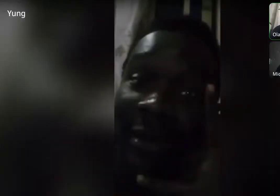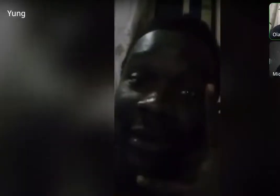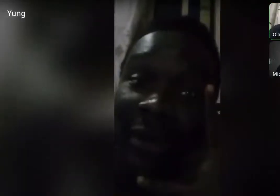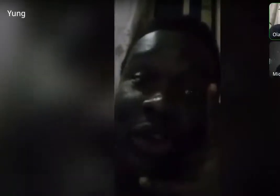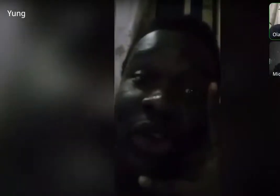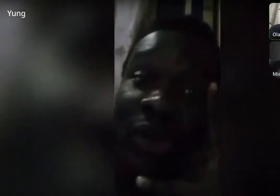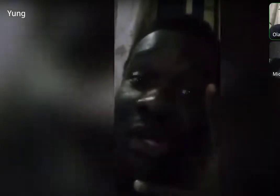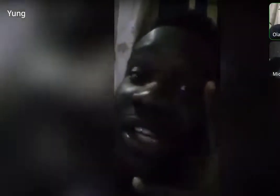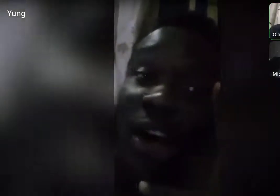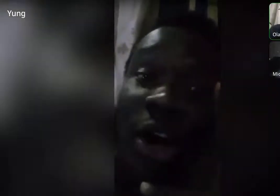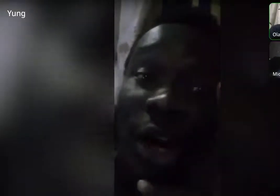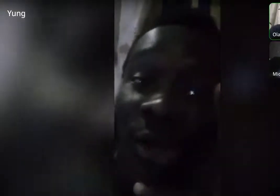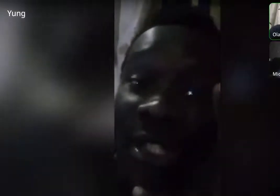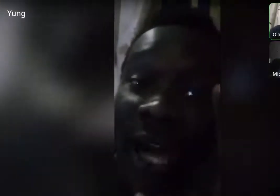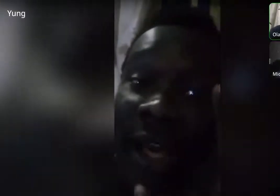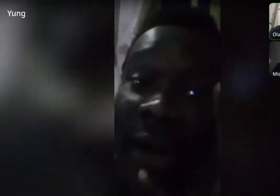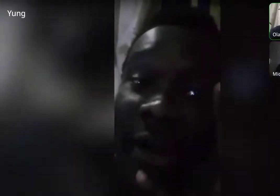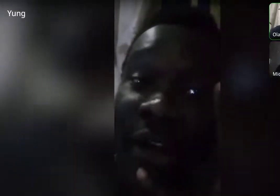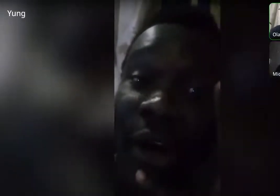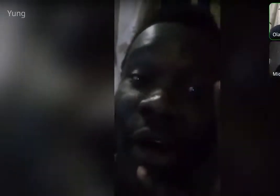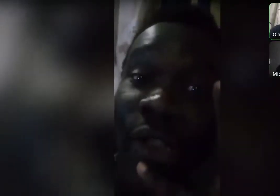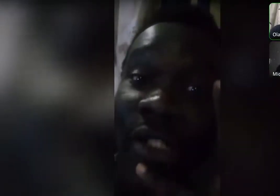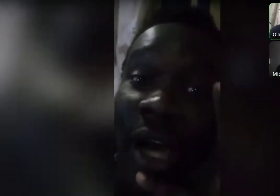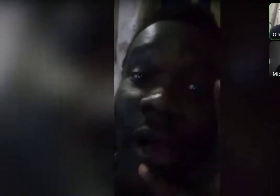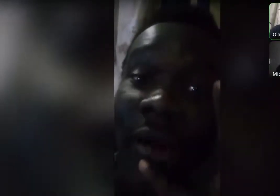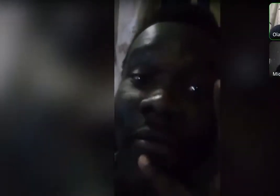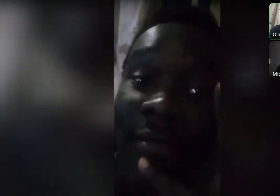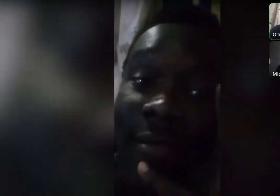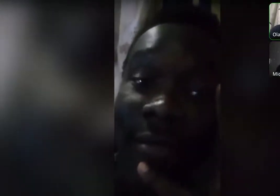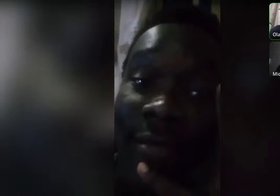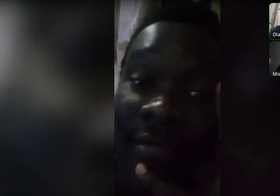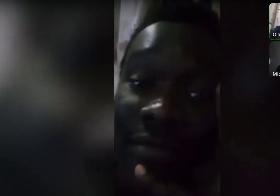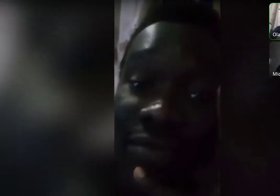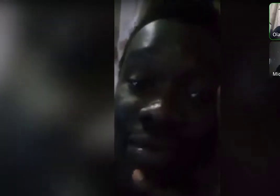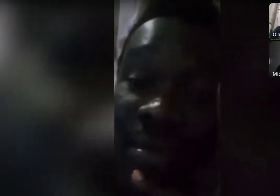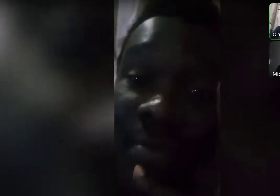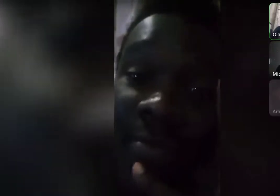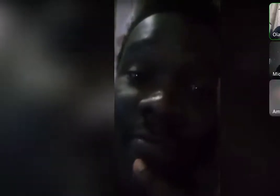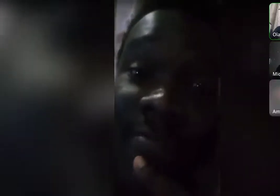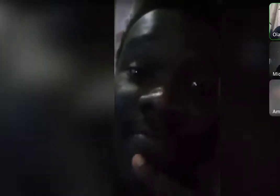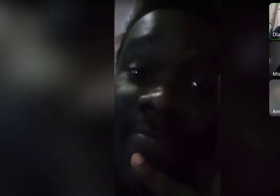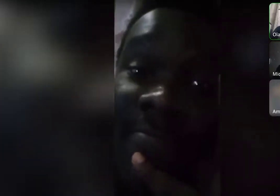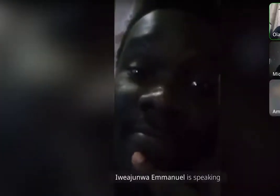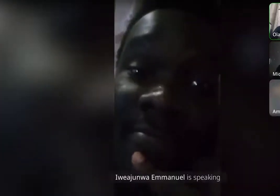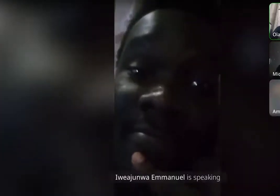patience. Please keep practicing. Keep practicing. Thank you very much. Next weekend. Thank